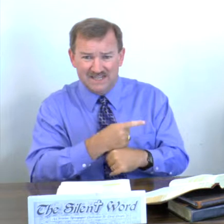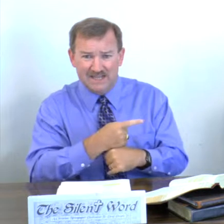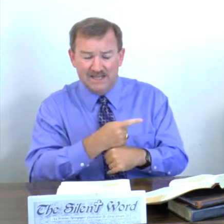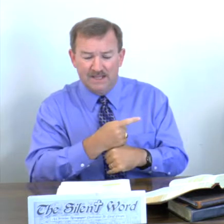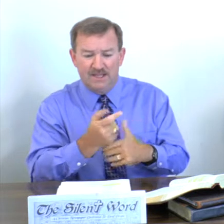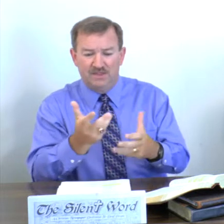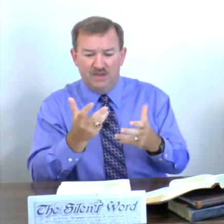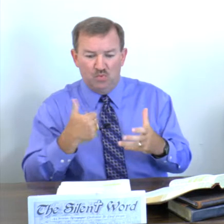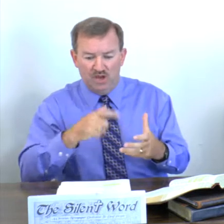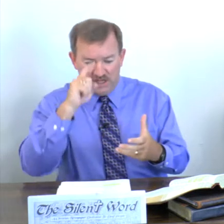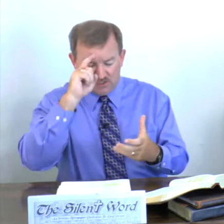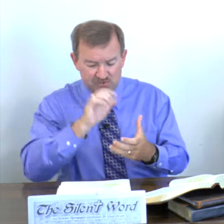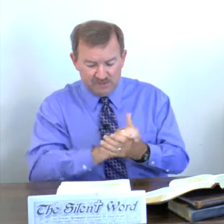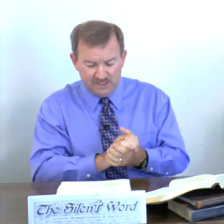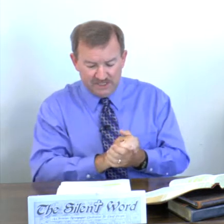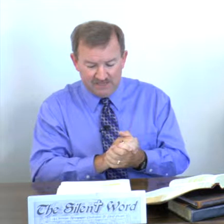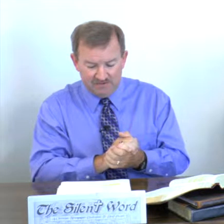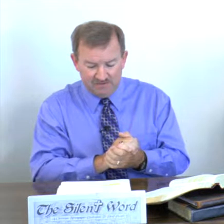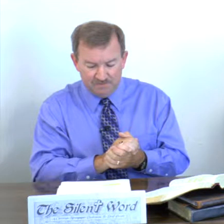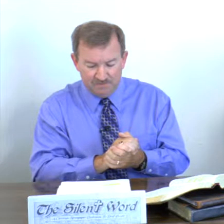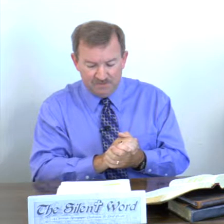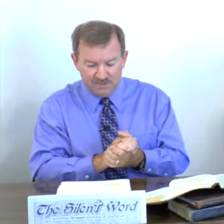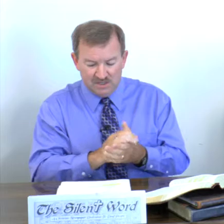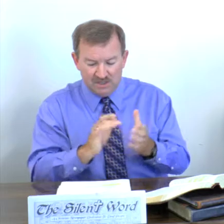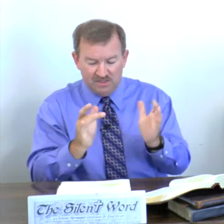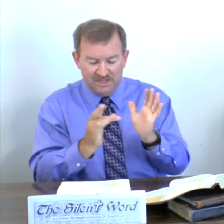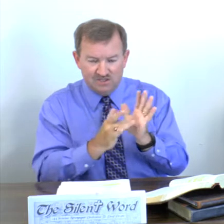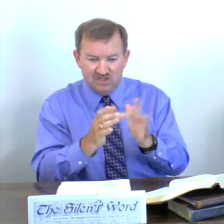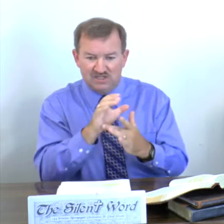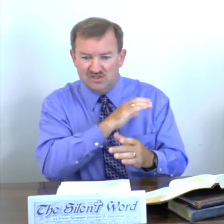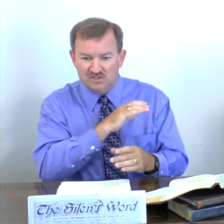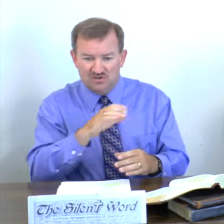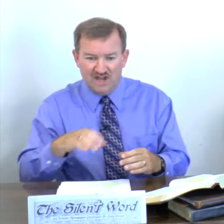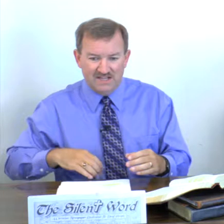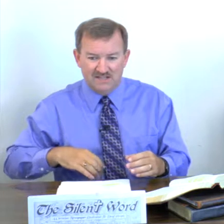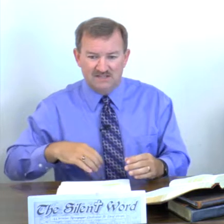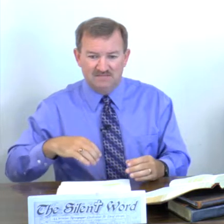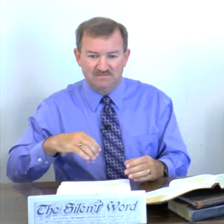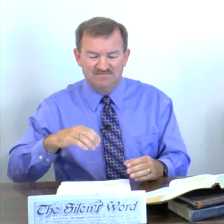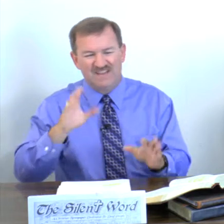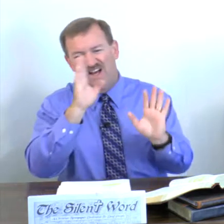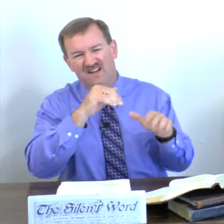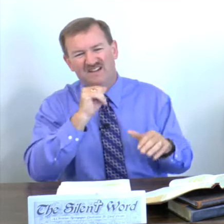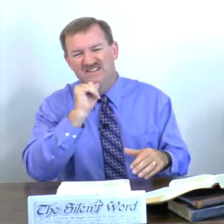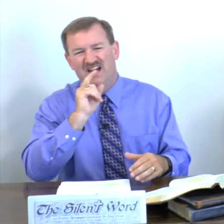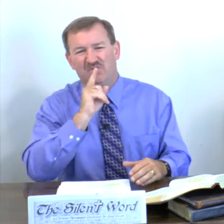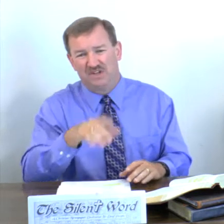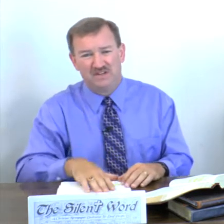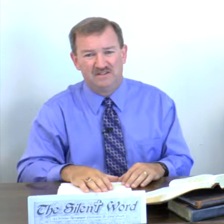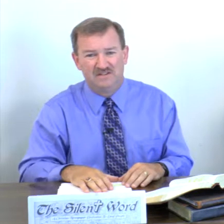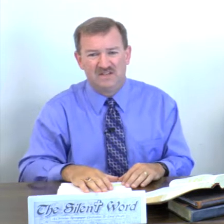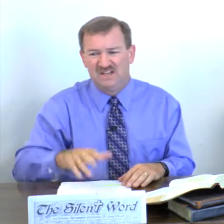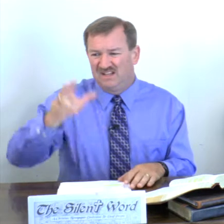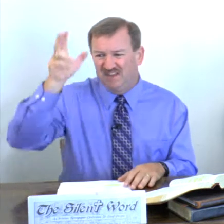today, that want us to believe that Jesus Christ, not real. The